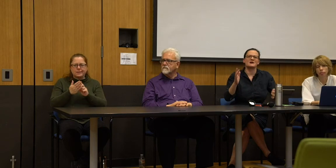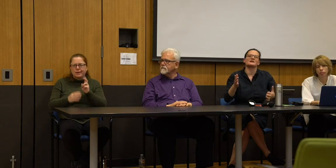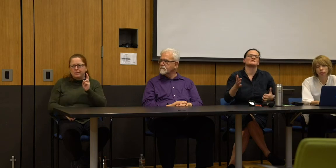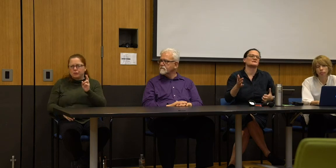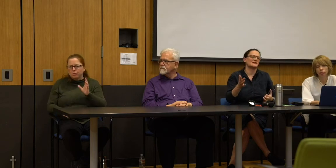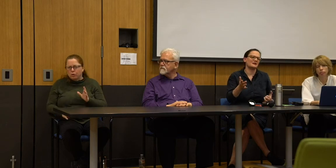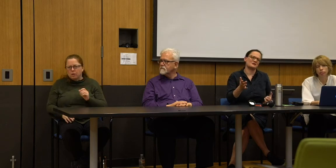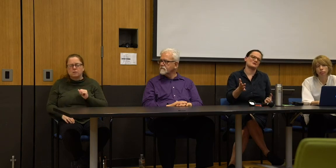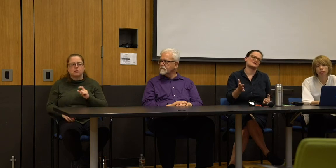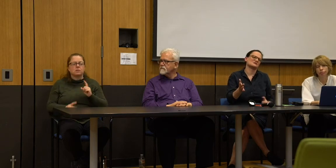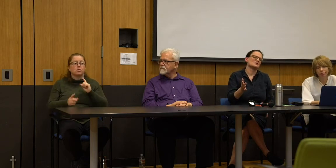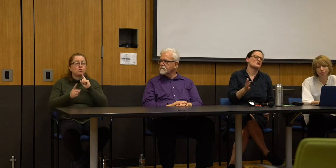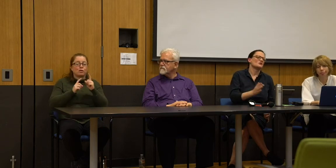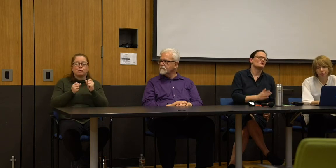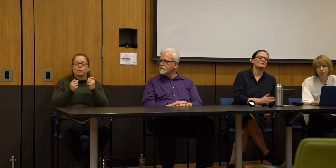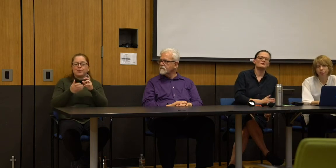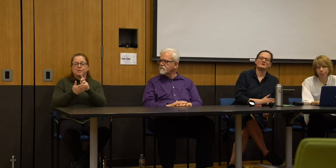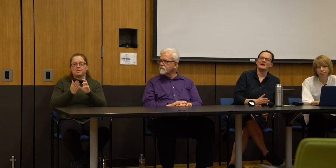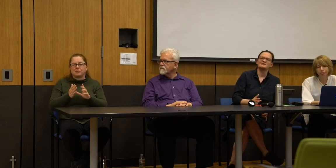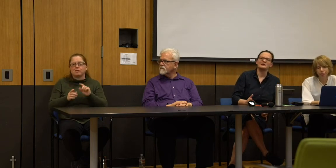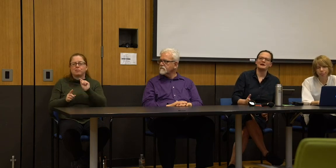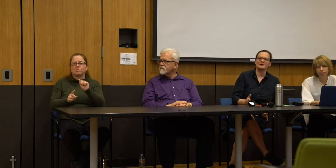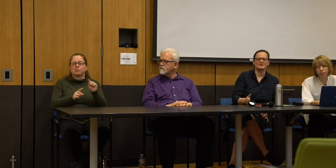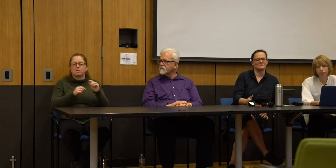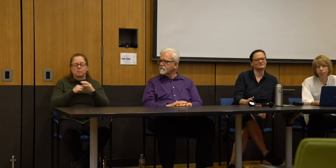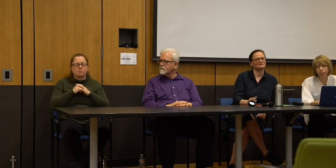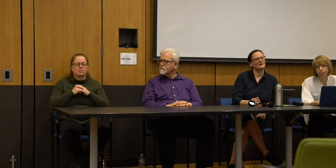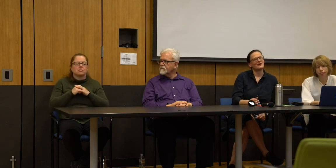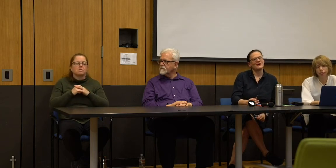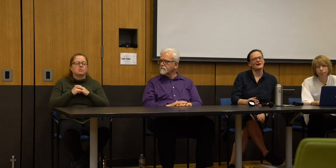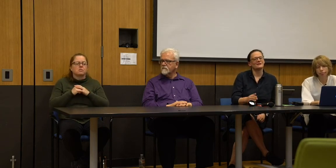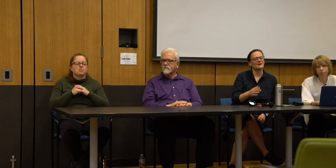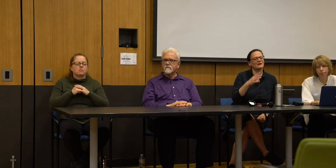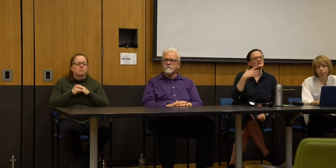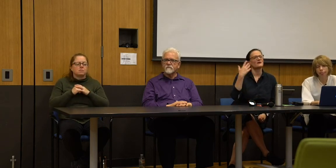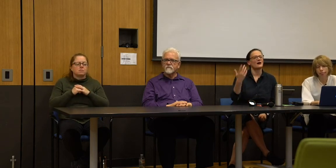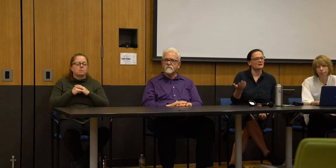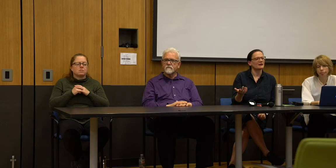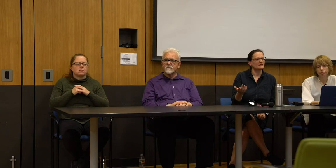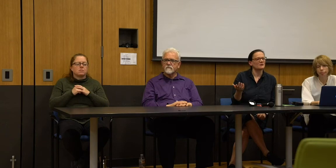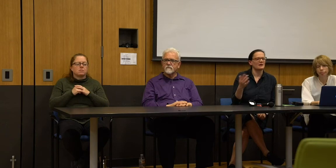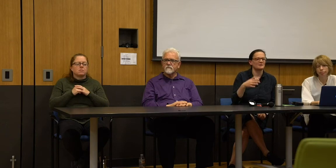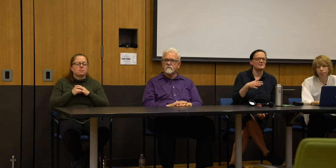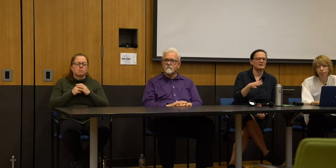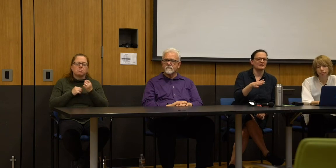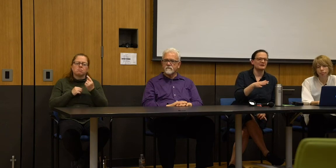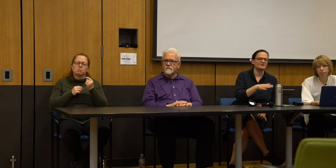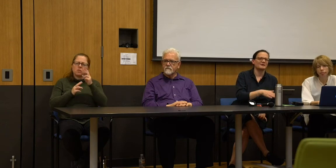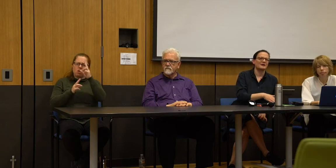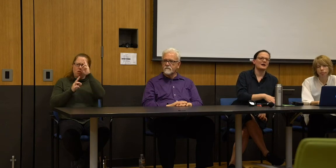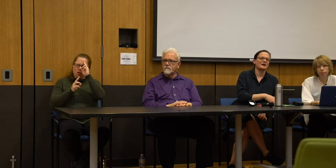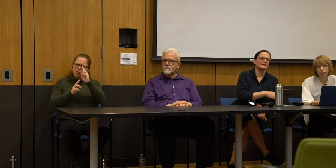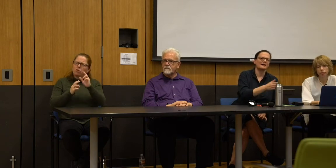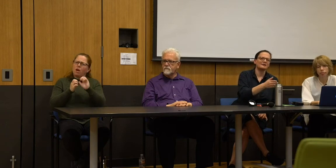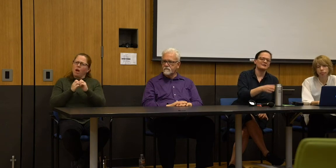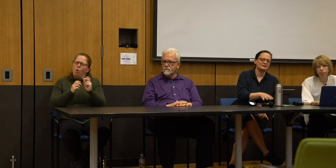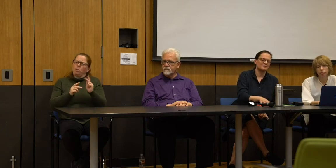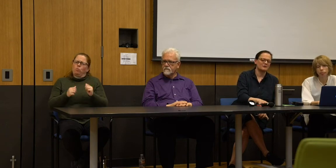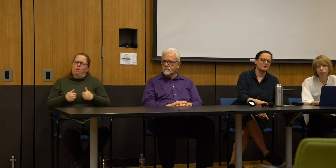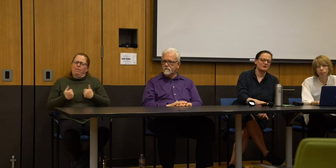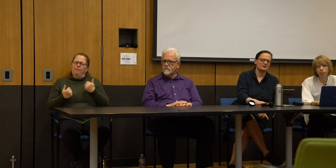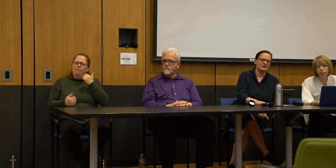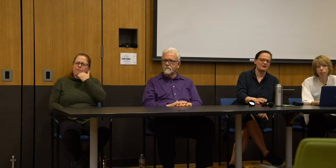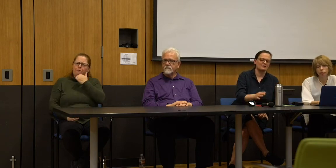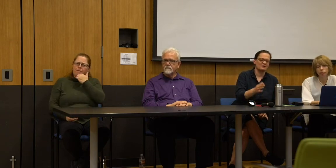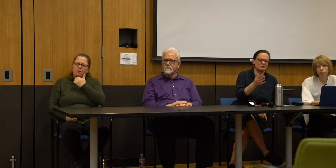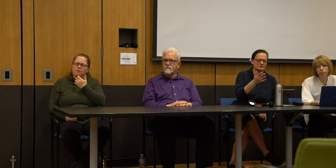often talking to designers, the idea of sort of honoring the way that people live, and that the